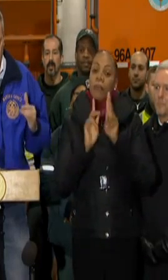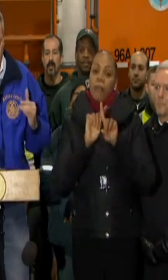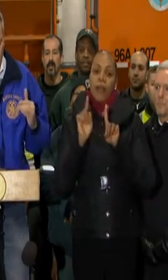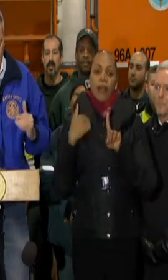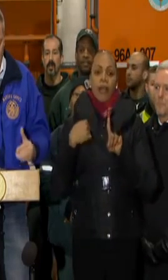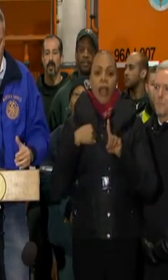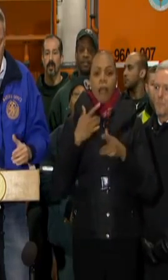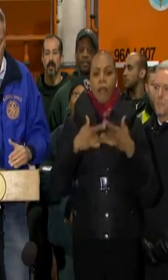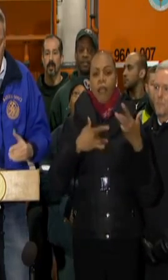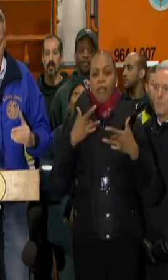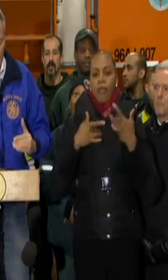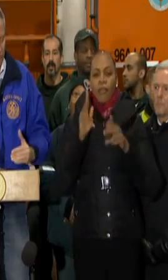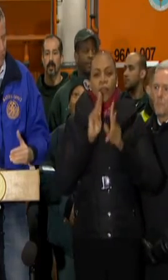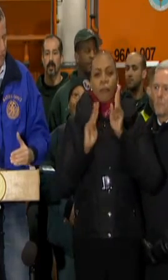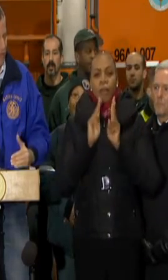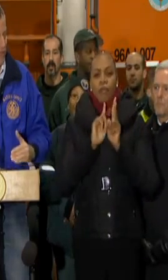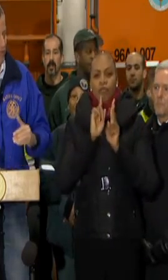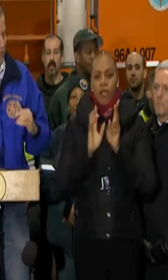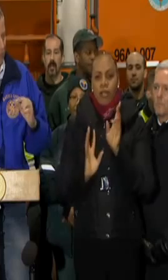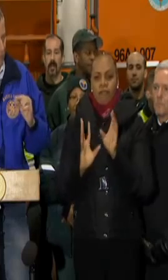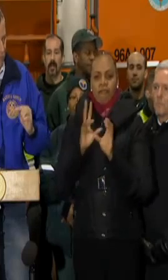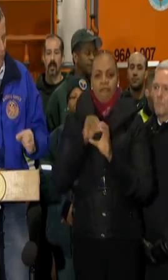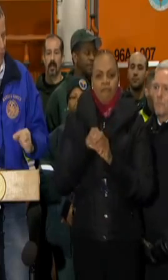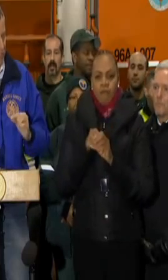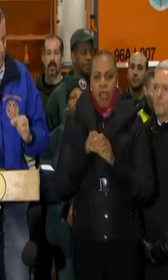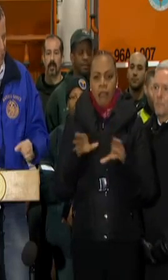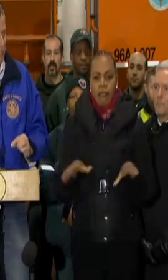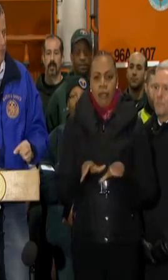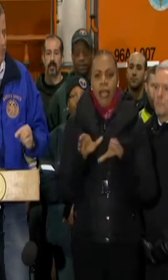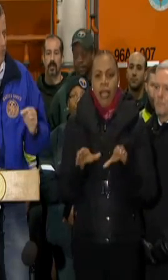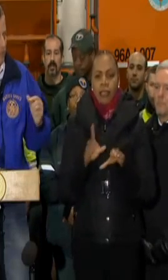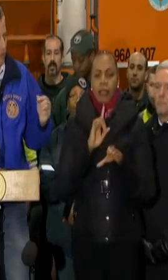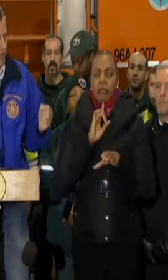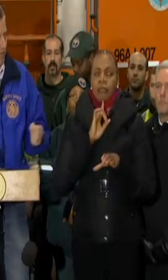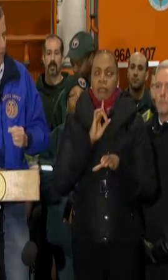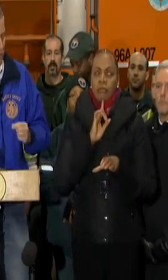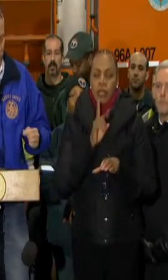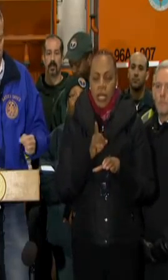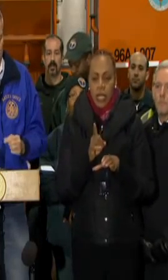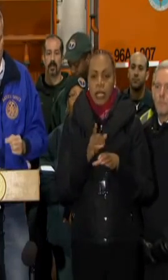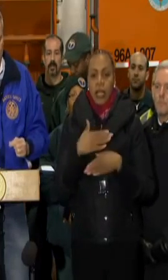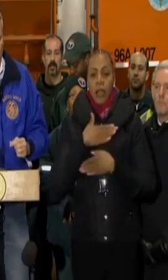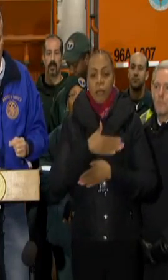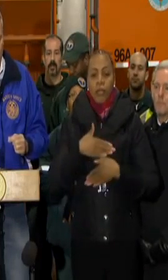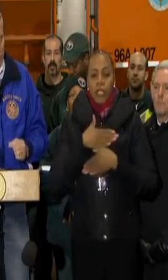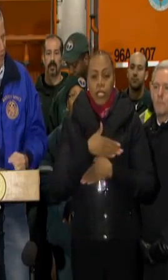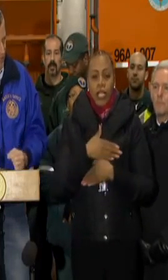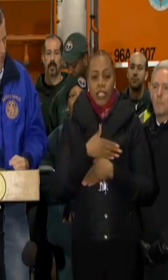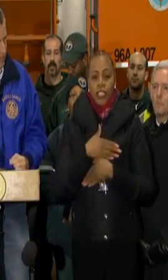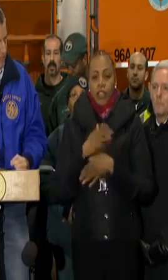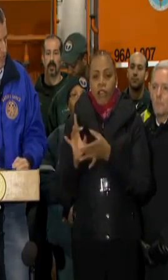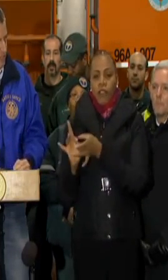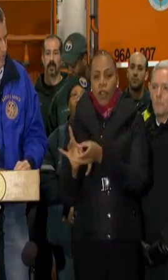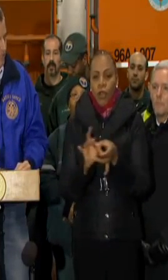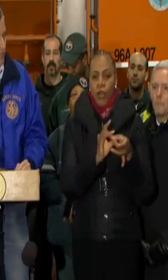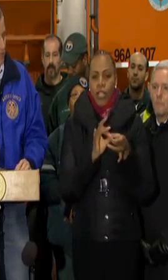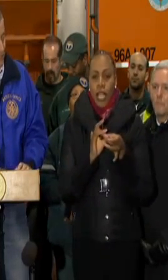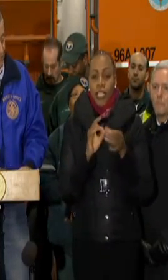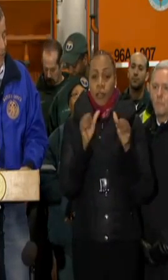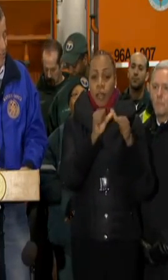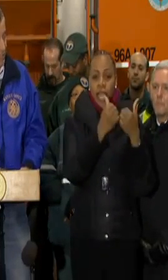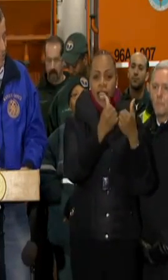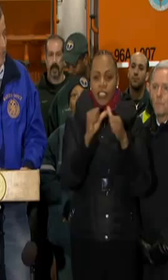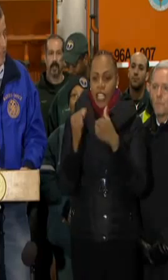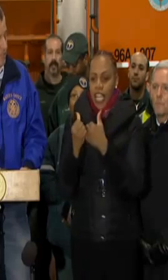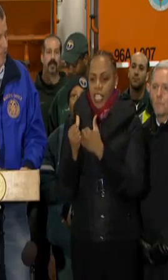that people have gotten into action so effectively, and I'm really particularly appreciative at the great level of coordination between the agencies. That's